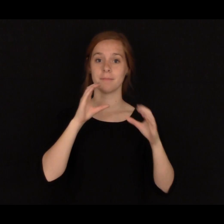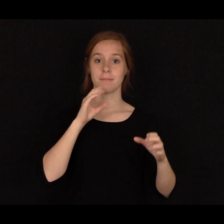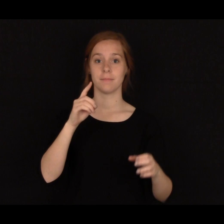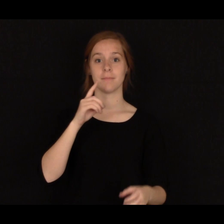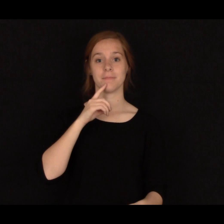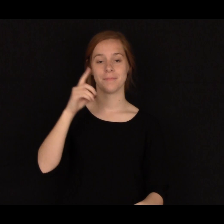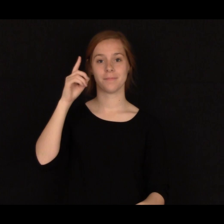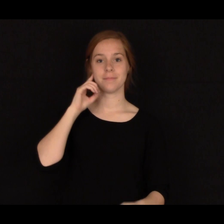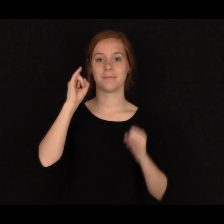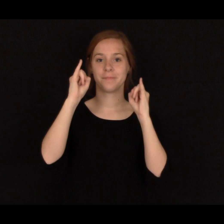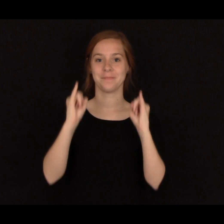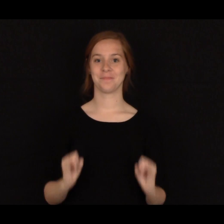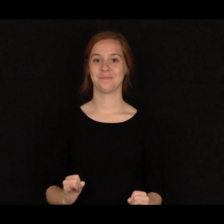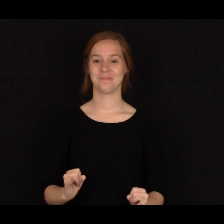and converse with deaf individuals.